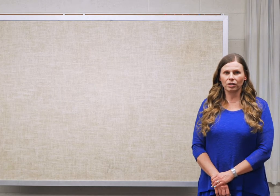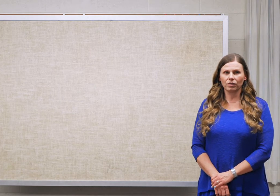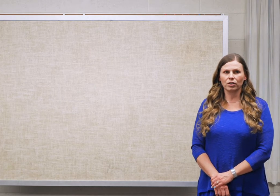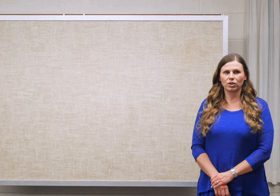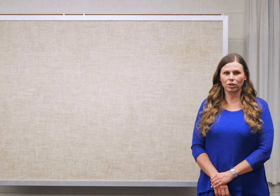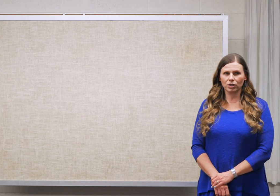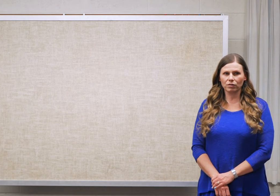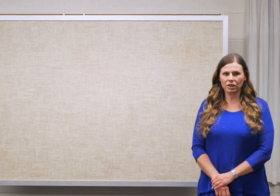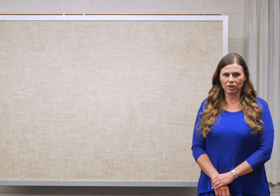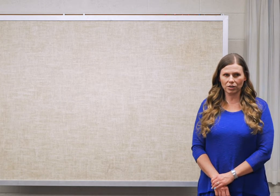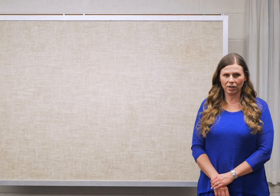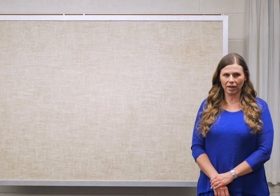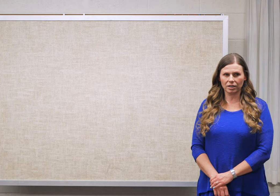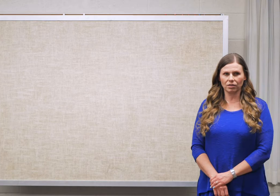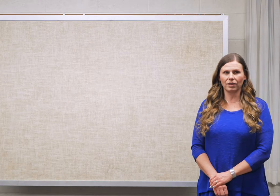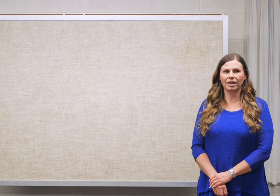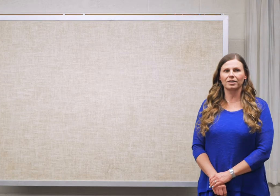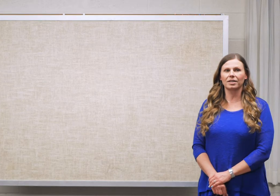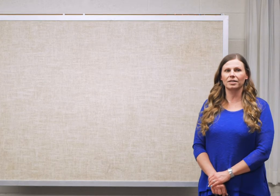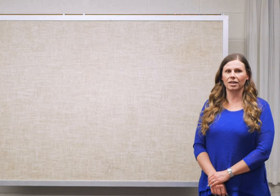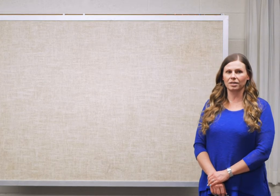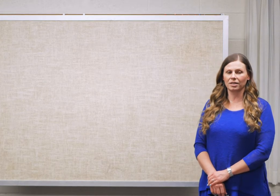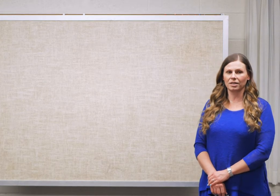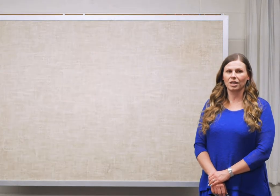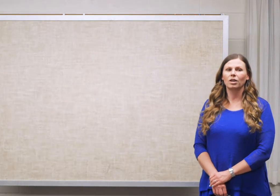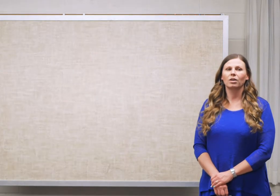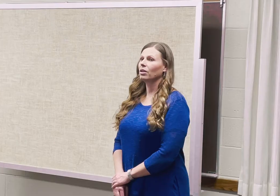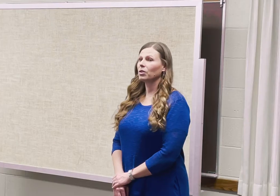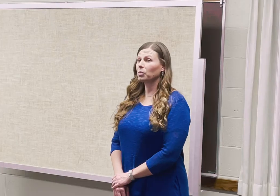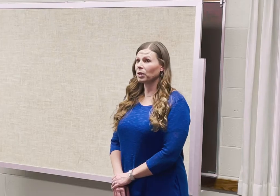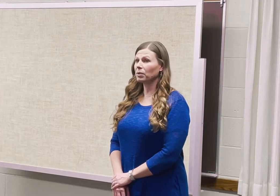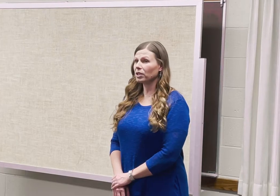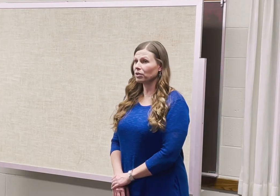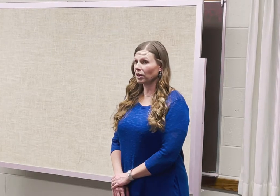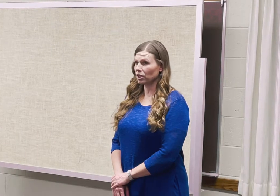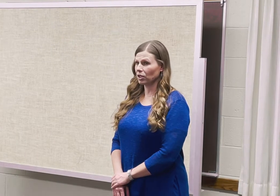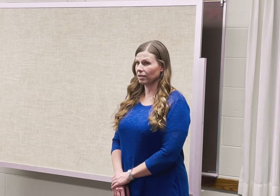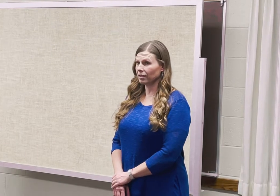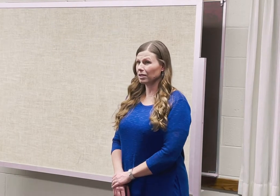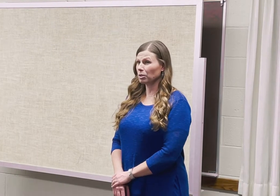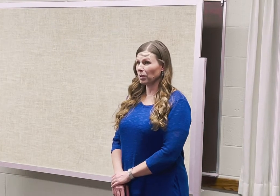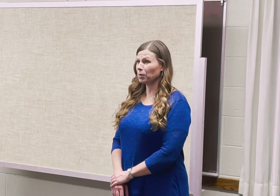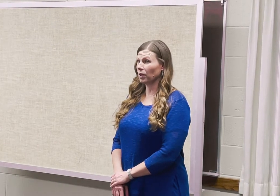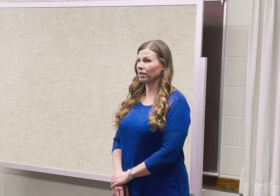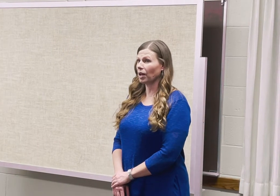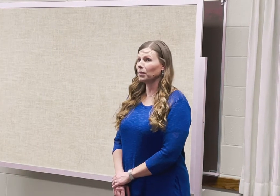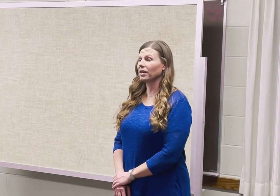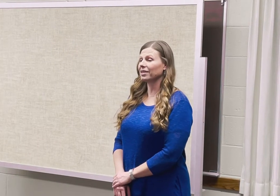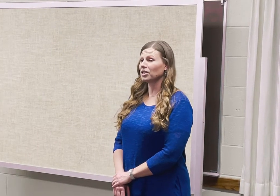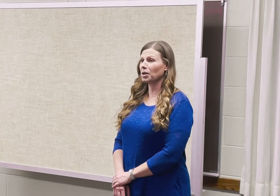of the Church of Jesus Christ of Latter-day Saints. The word restoration is a big word, and I would like to talk about